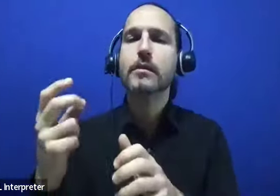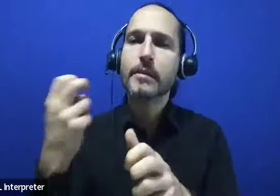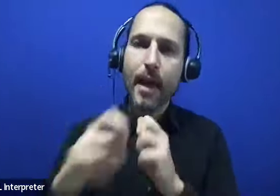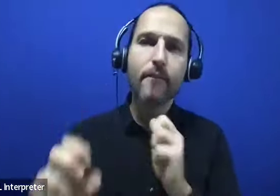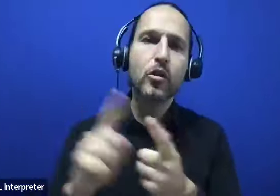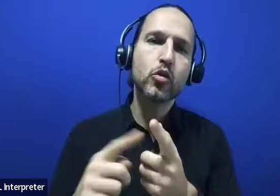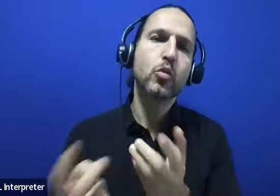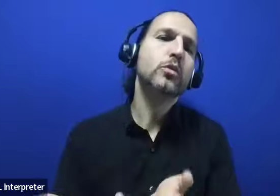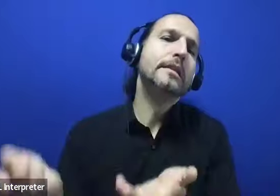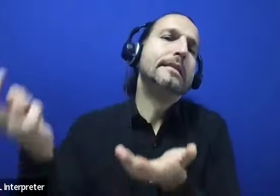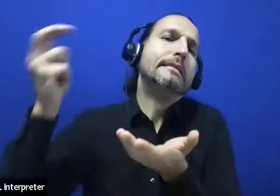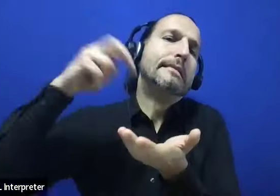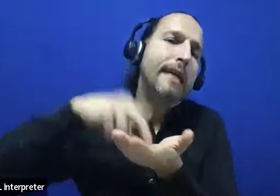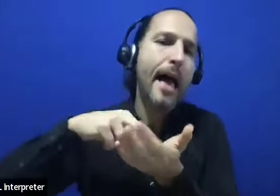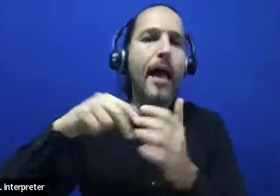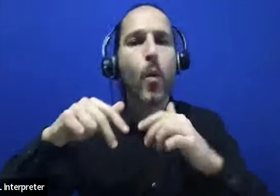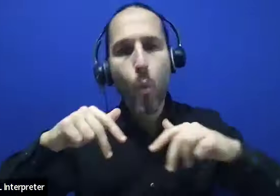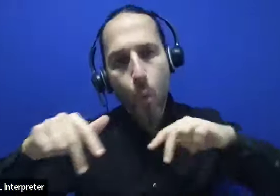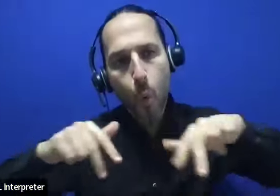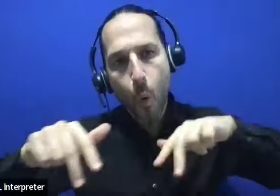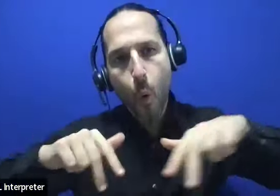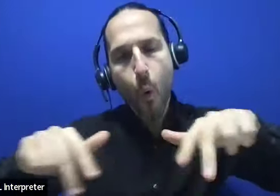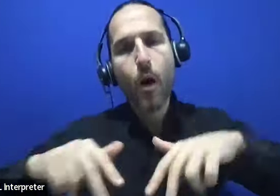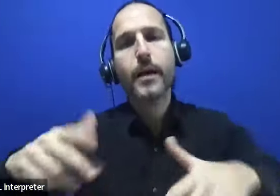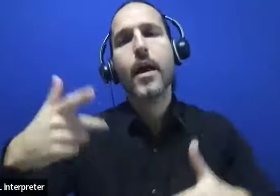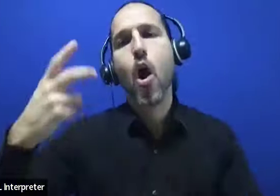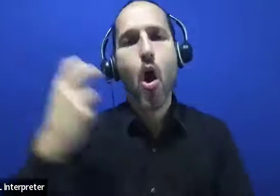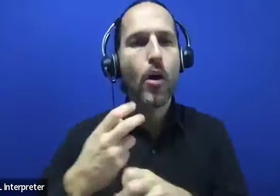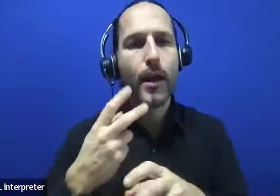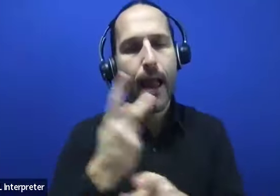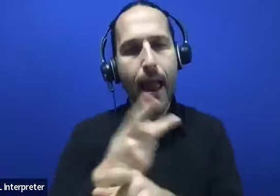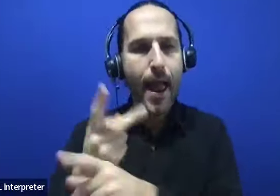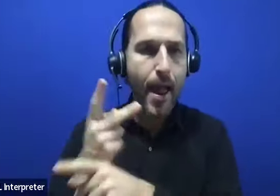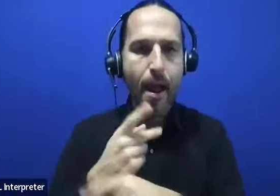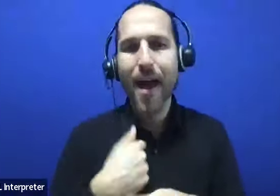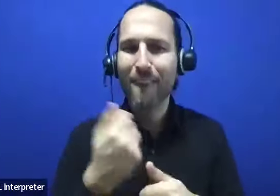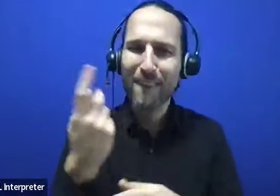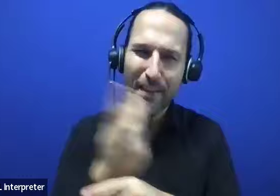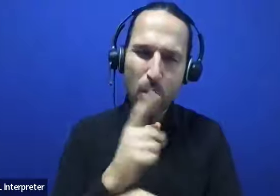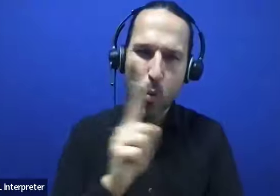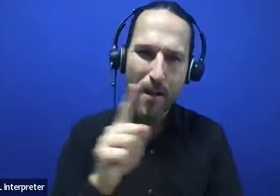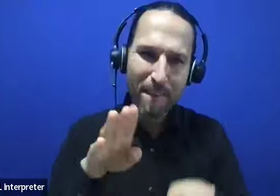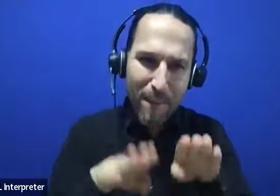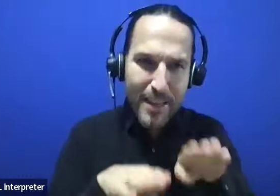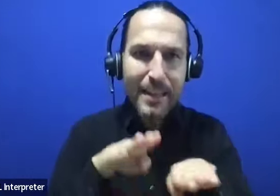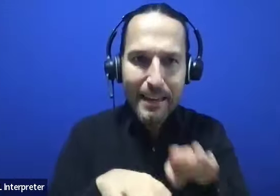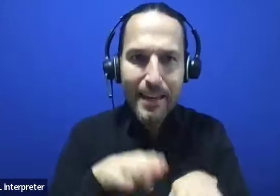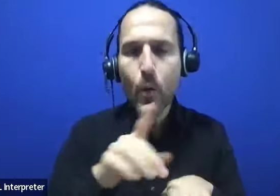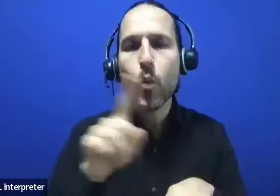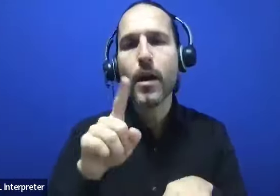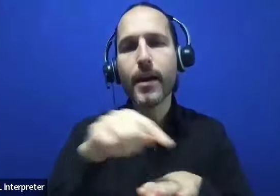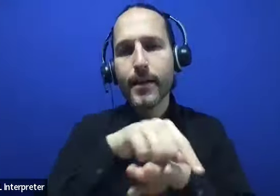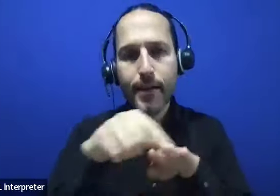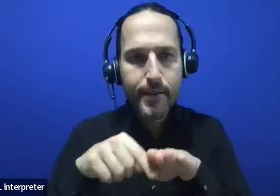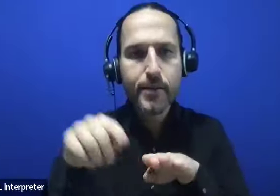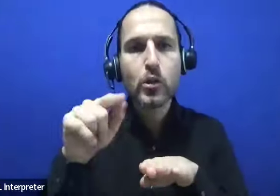like stand up and walk without taking a lot of care, because I had to figure out where my feet were and how my toes were, and